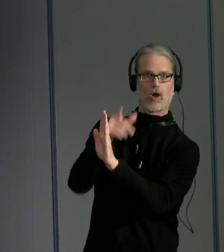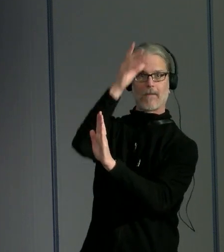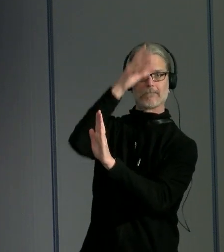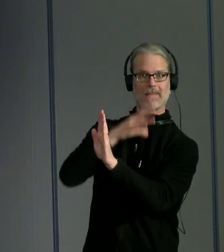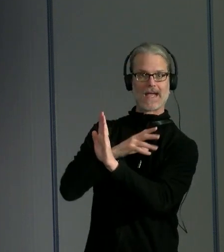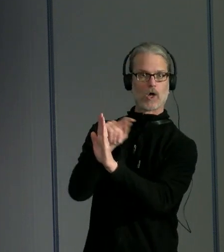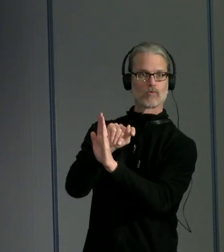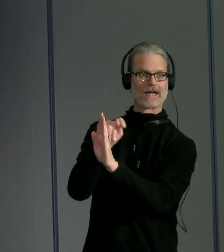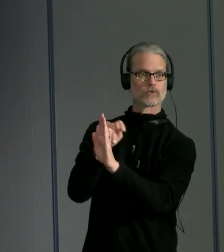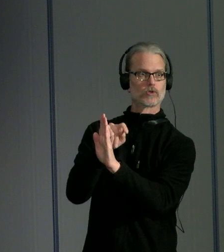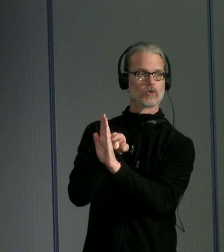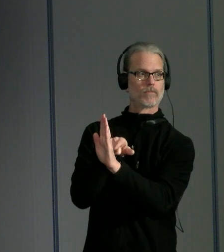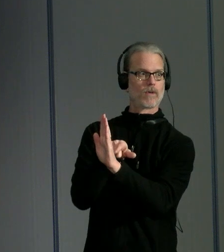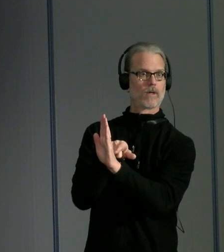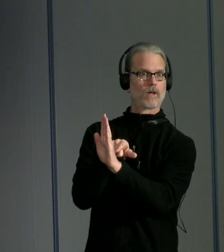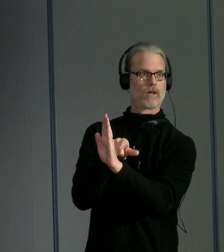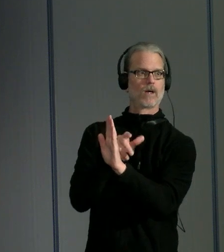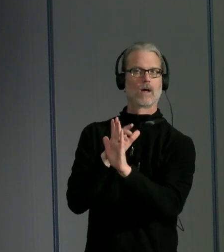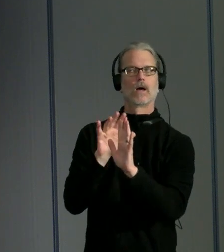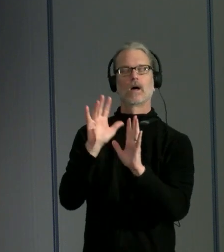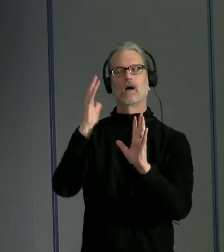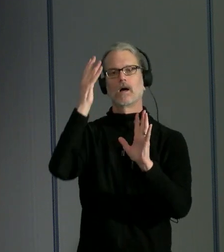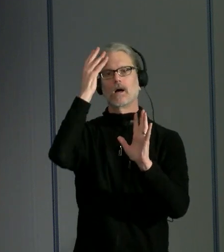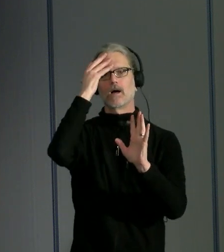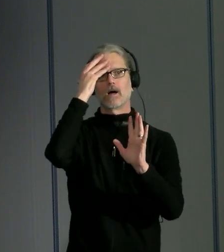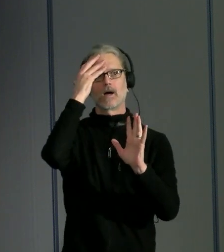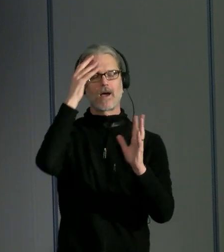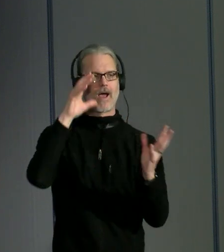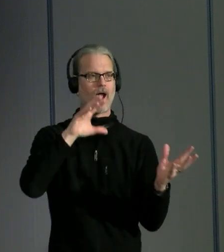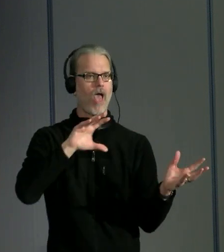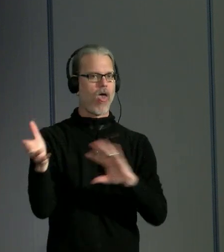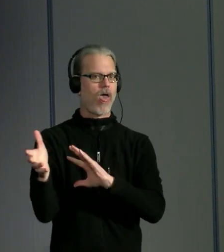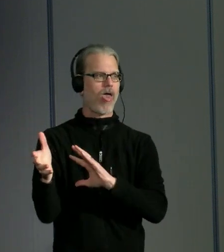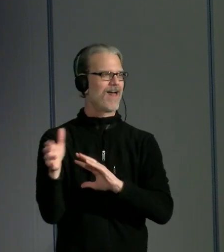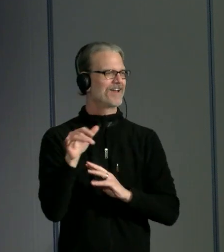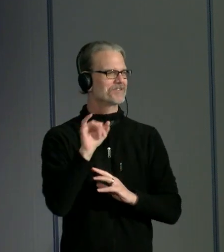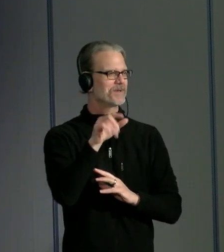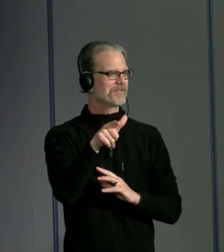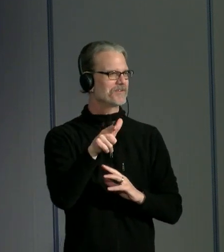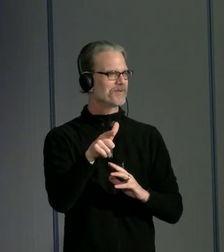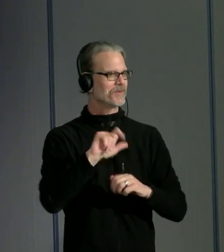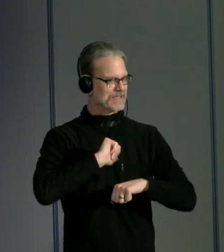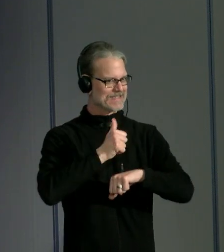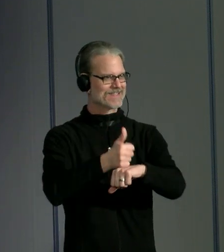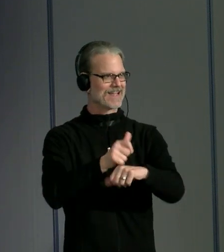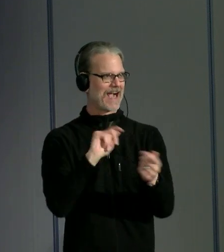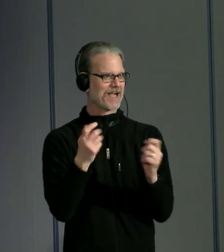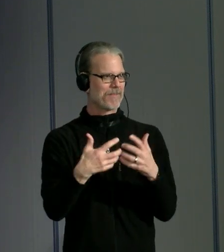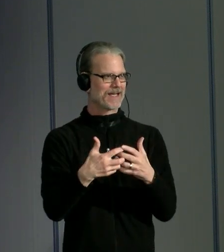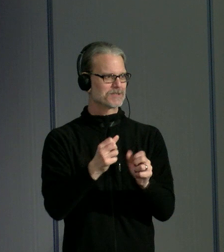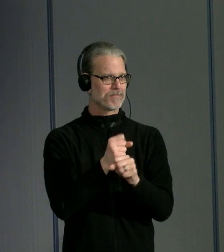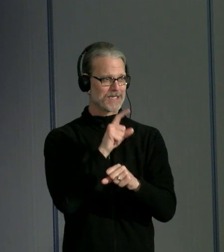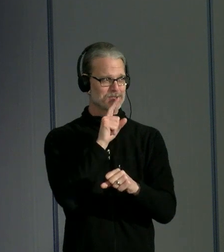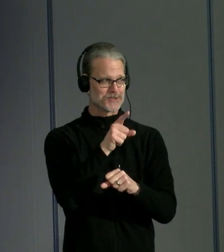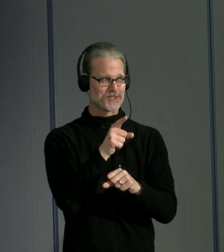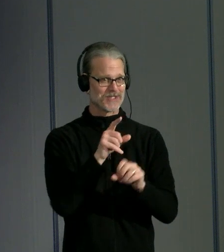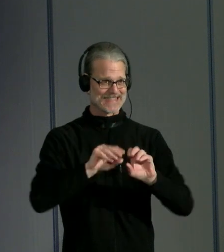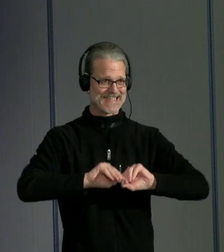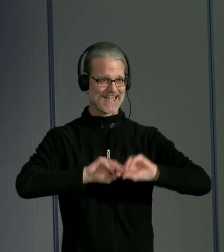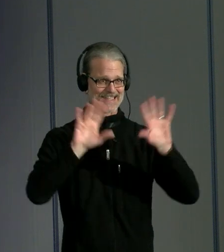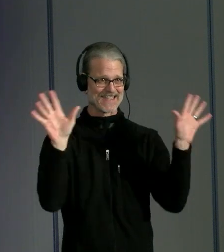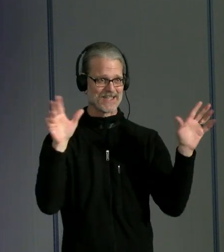restroom. That was a chaotic moment. So if you're going to implement these accommodations, make sure it's successful